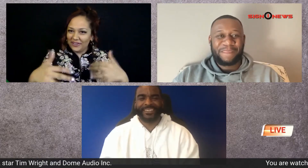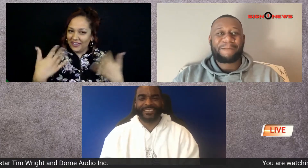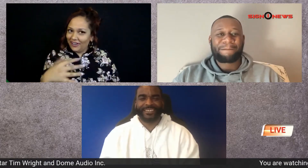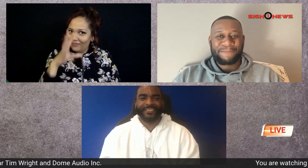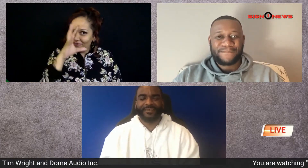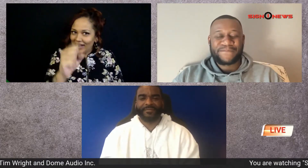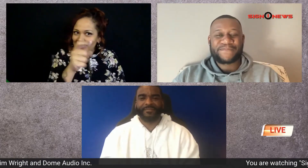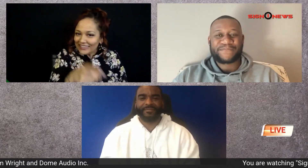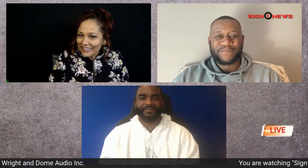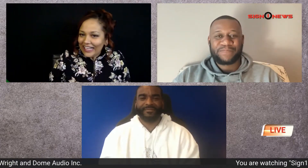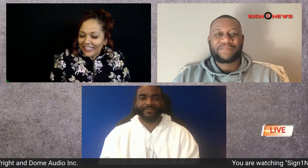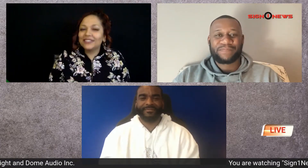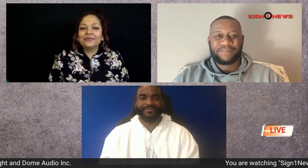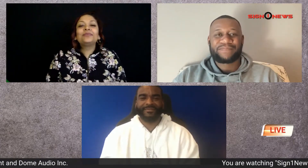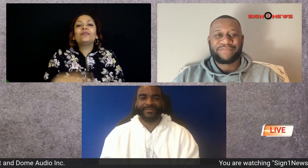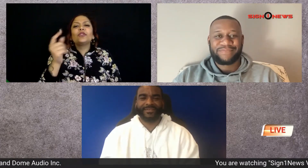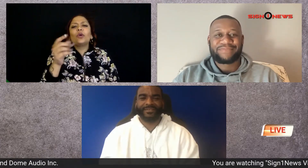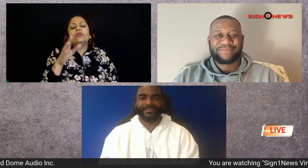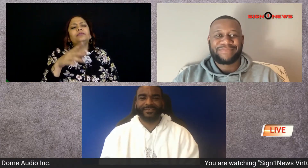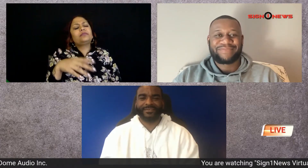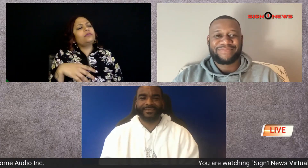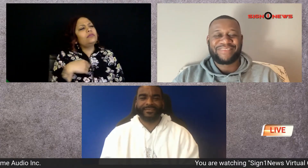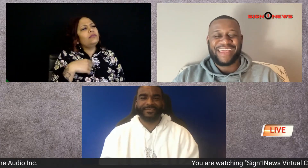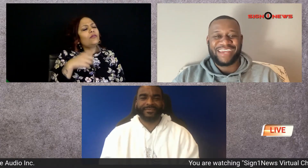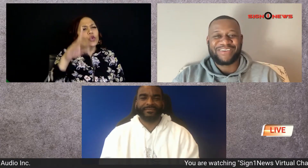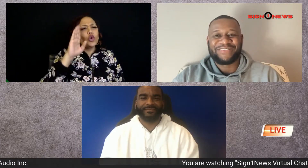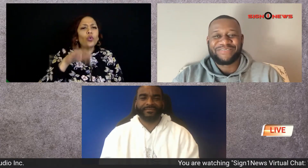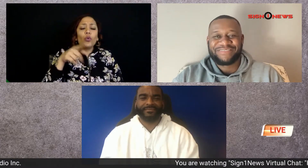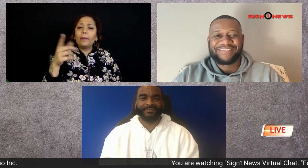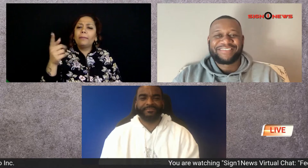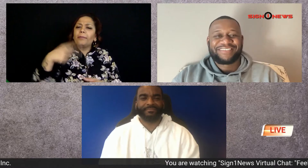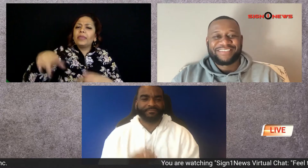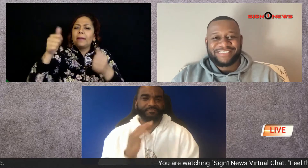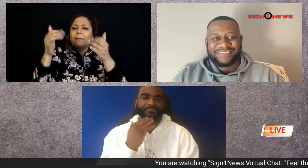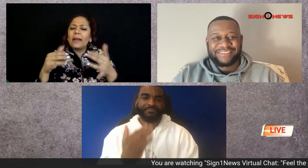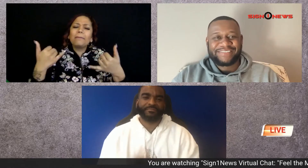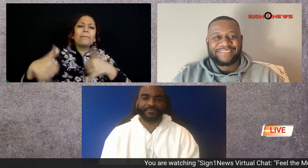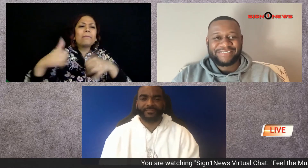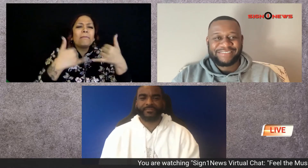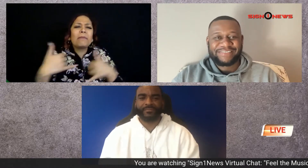Wow, it's nice to see that ring. That's fascinating. Thank you.